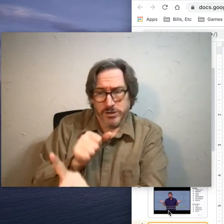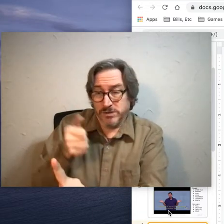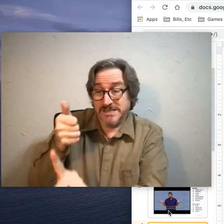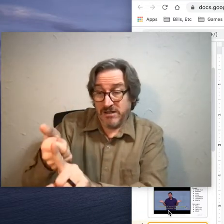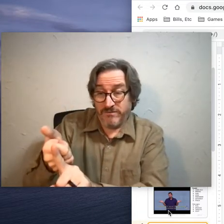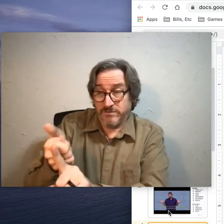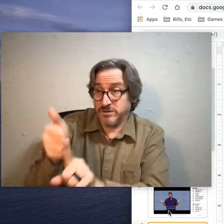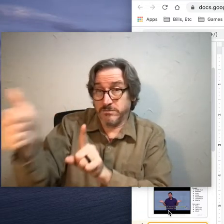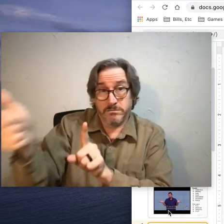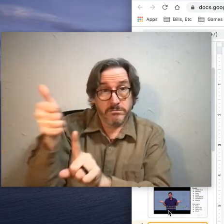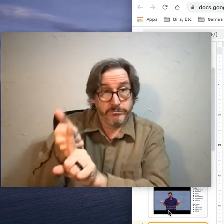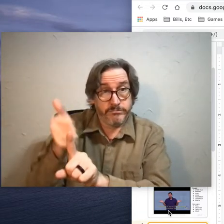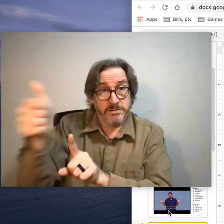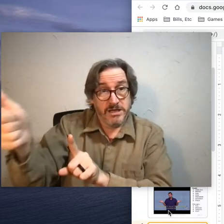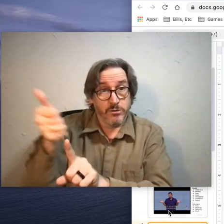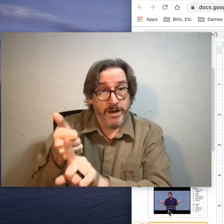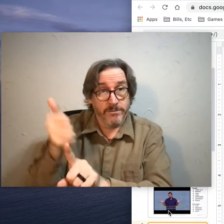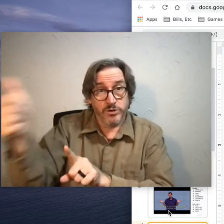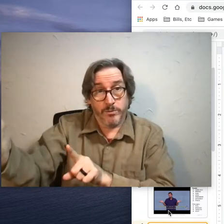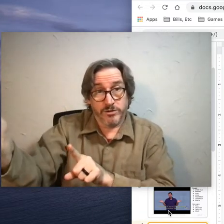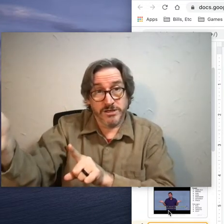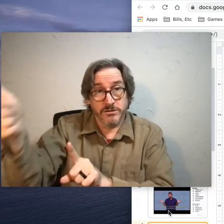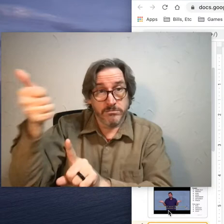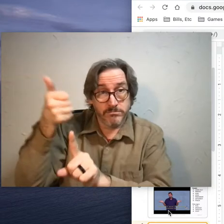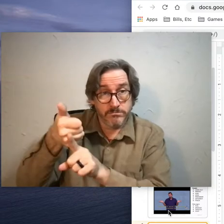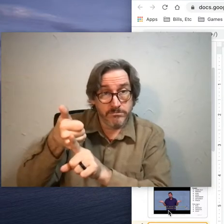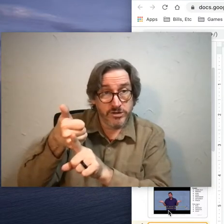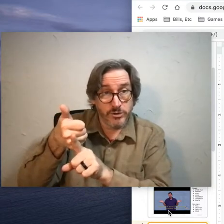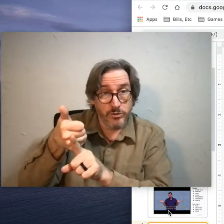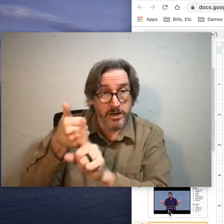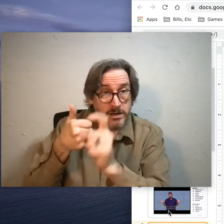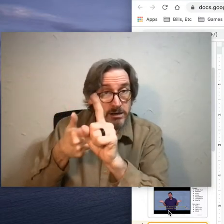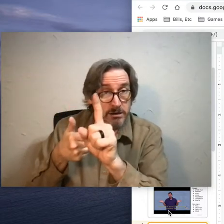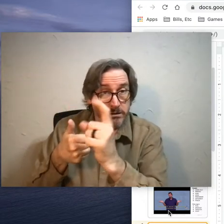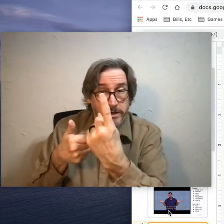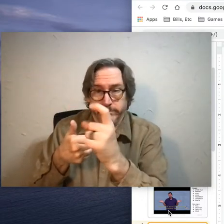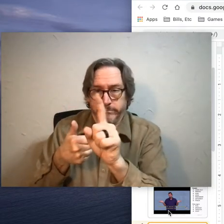self-employed. So self, either way, to a person, to